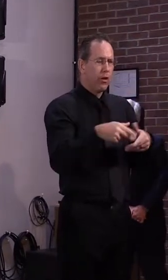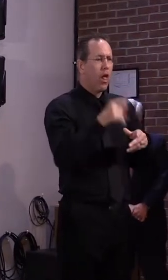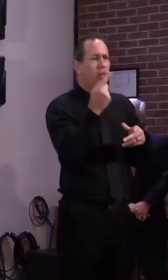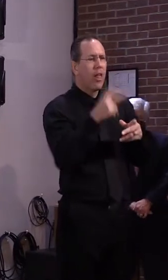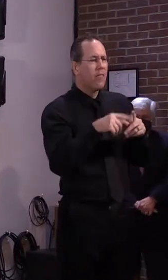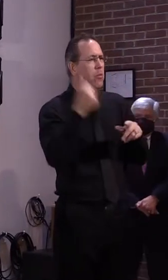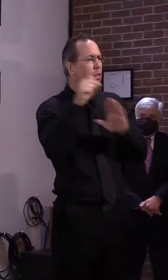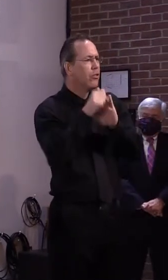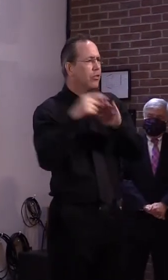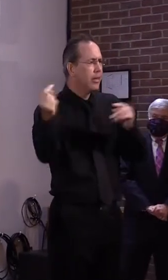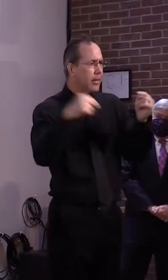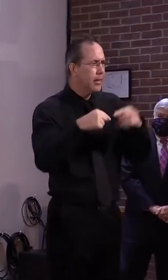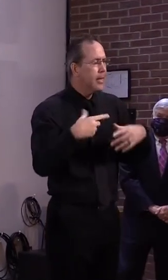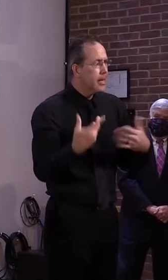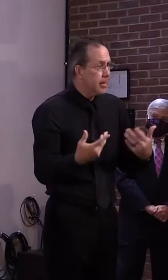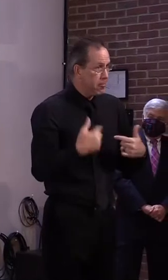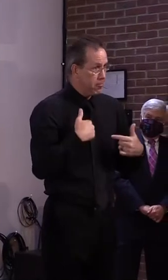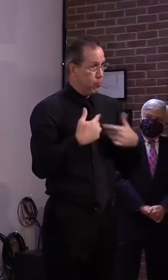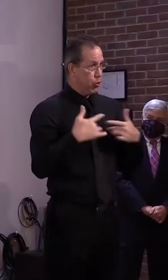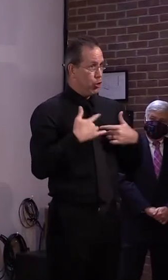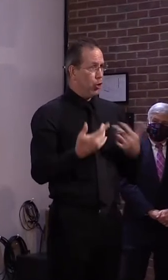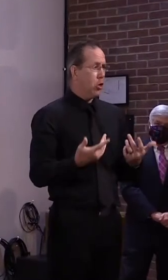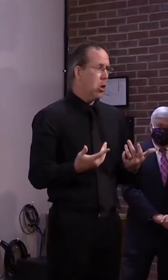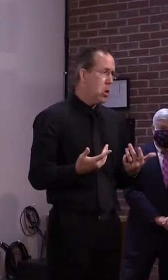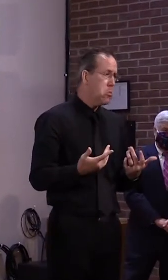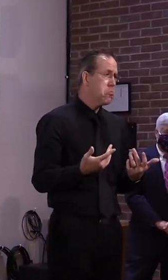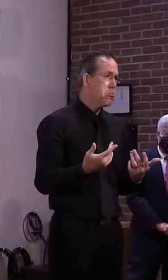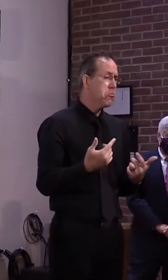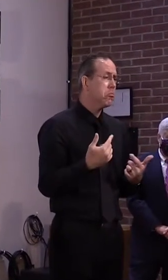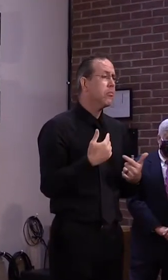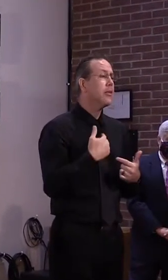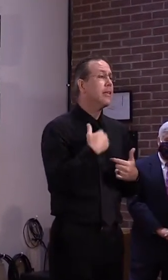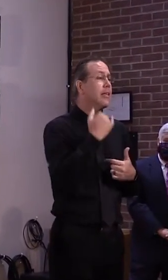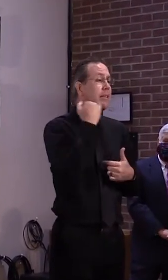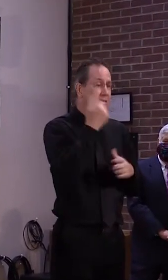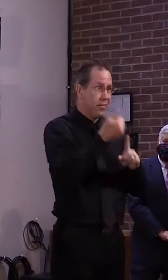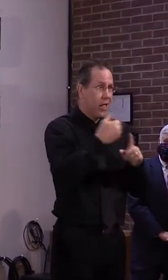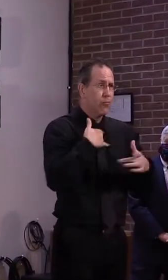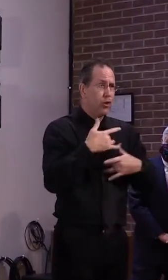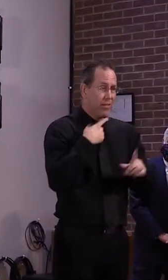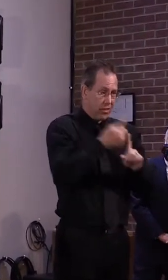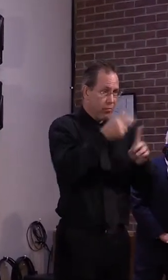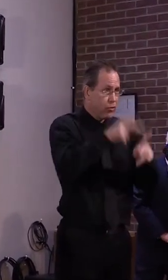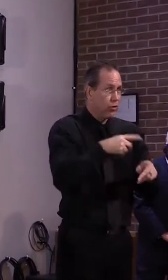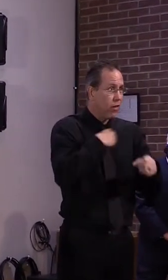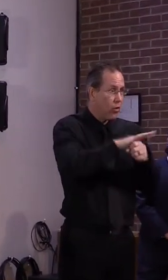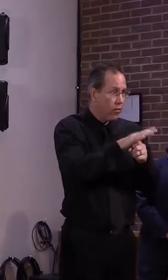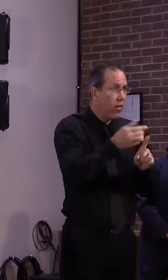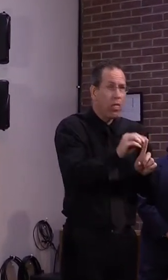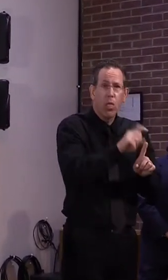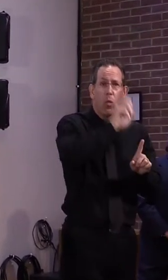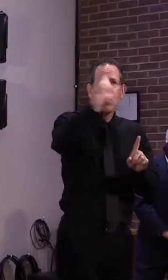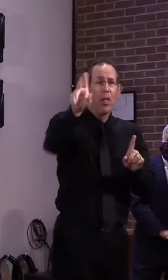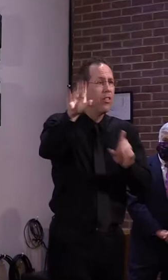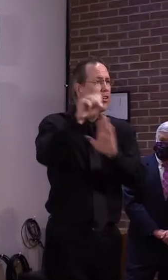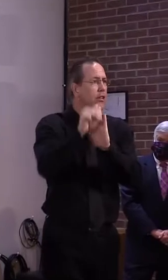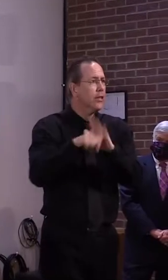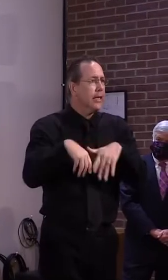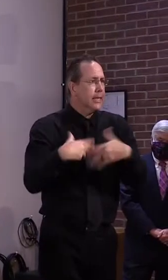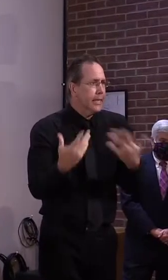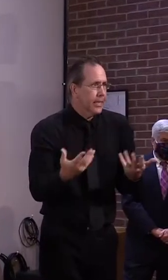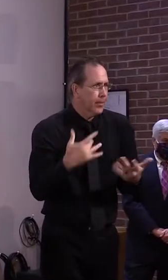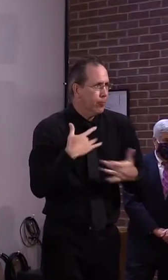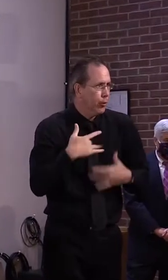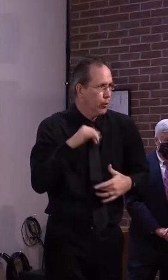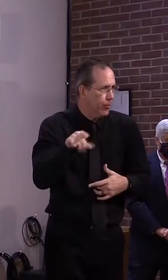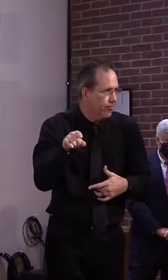Concerning only in the regard that they may have left and traveled back to their state, but that's why health departments are connected with